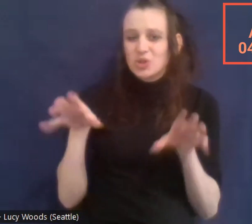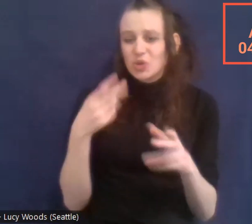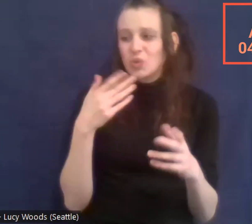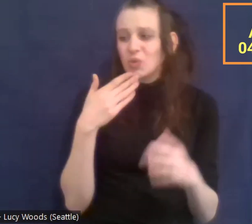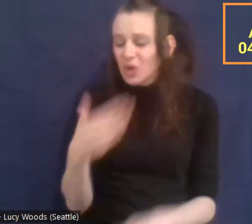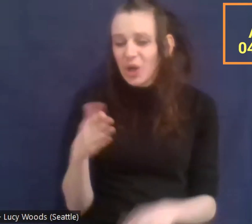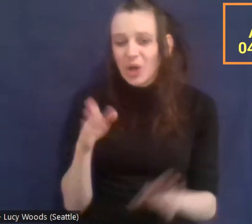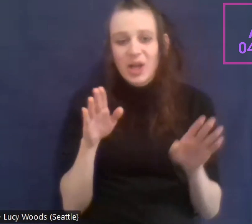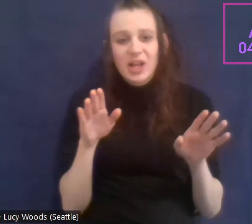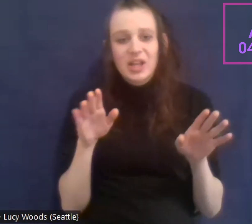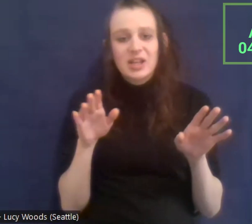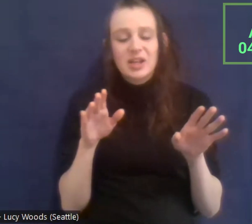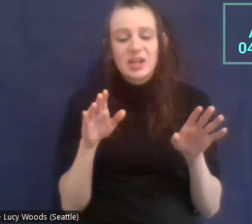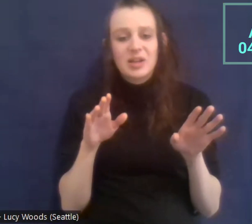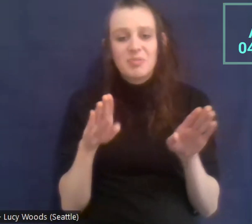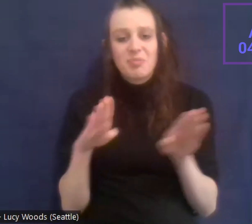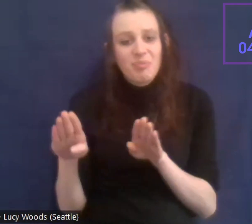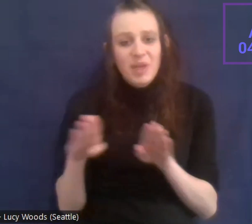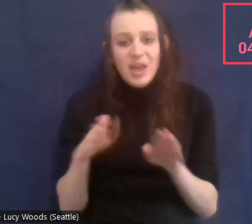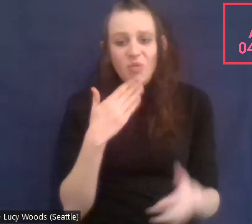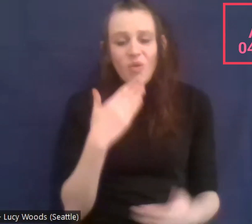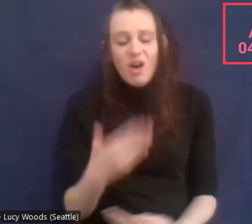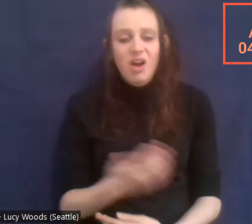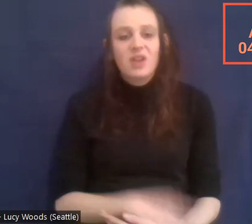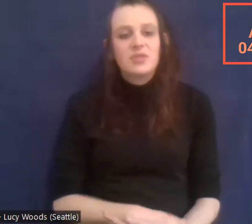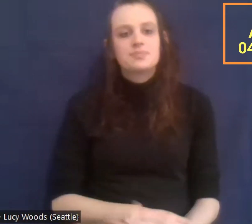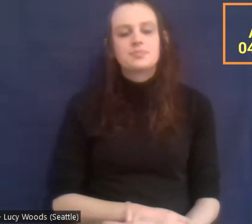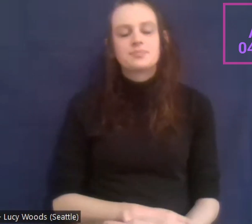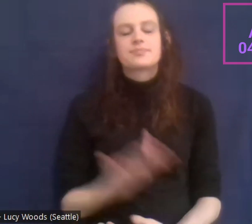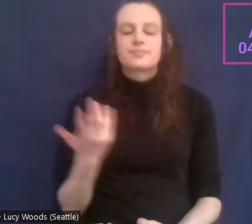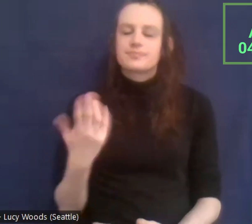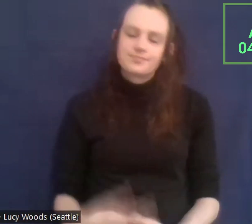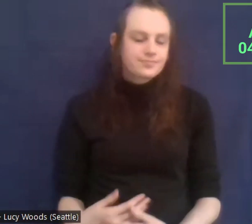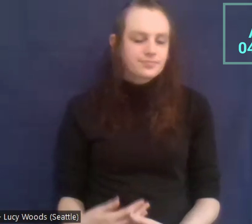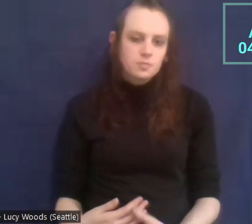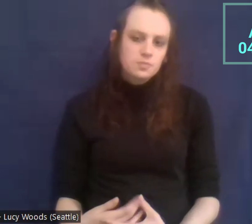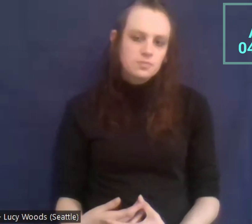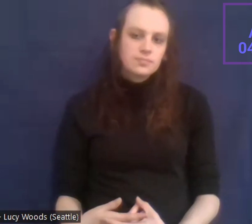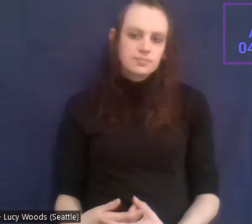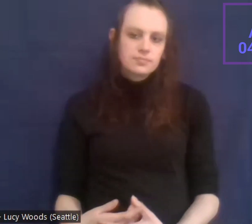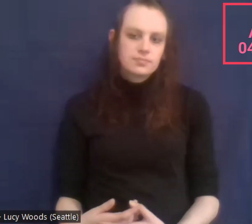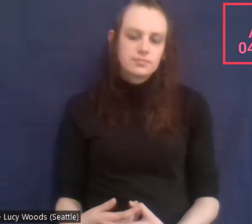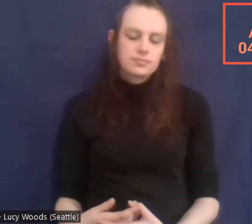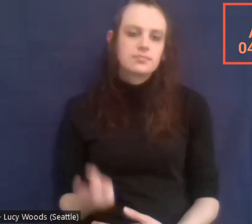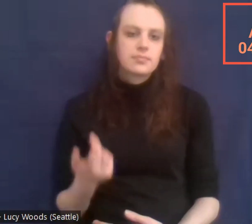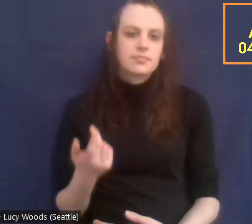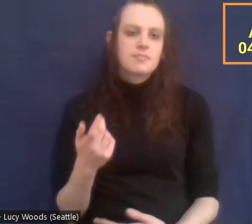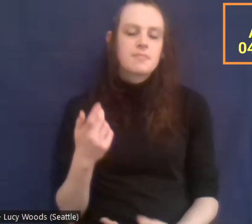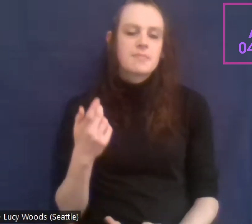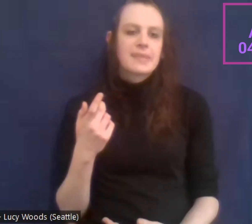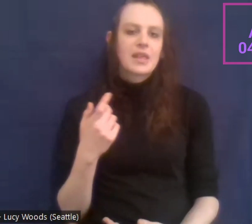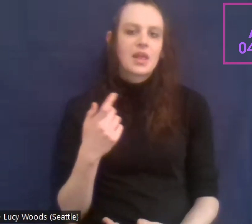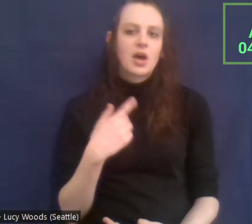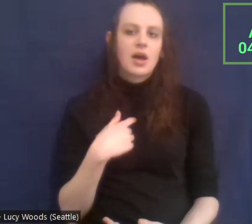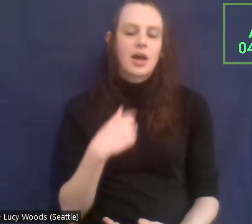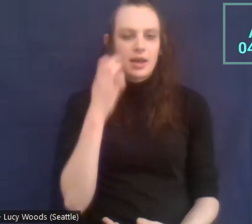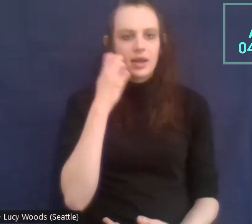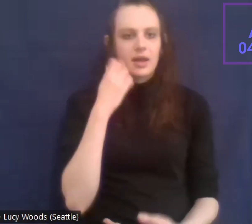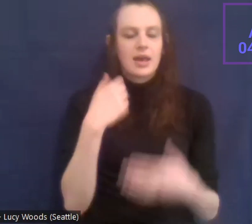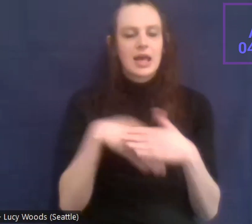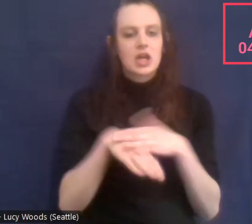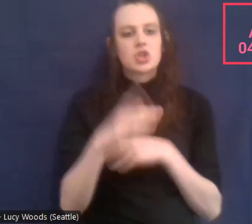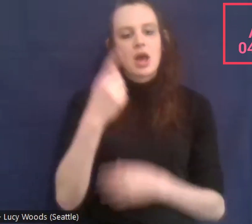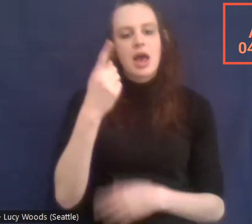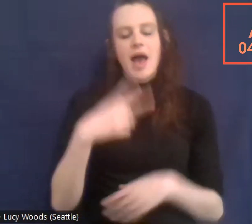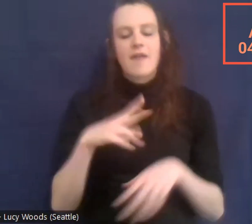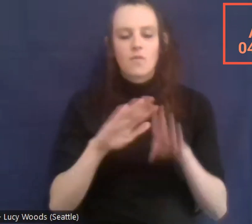know? Like, at any rate, I would find myself getting checked out into a halfway house because my parents couldn't have